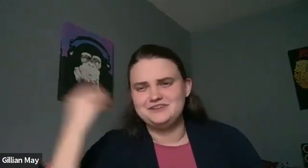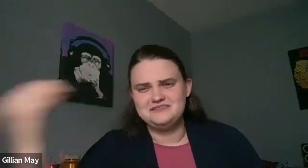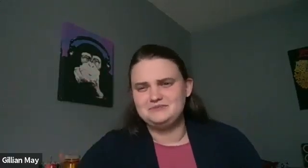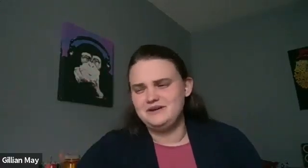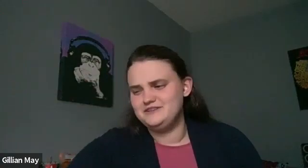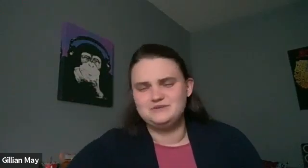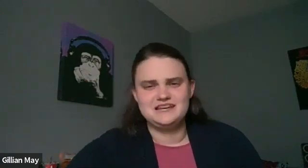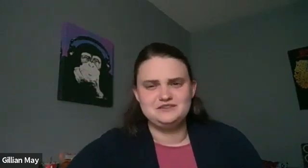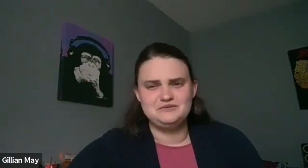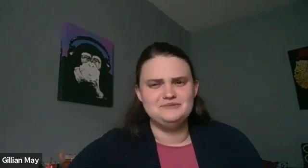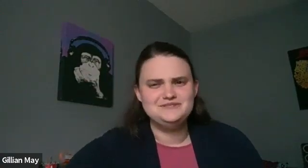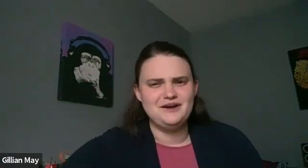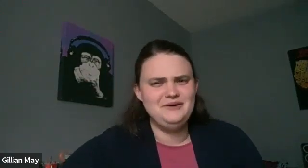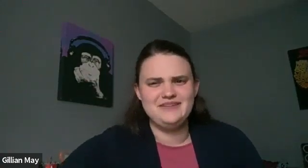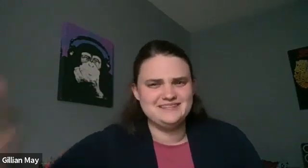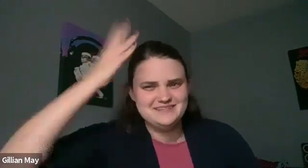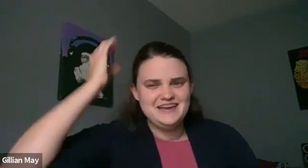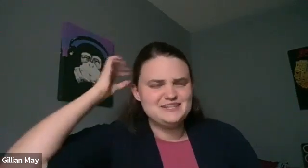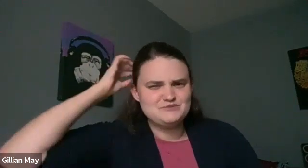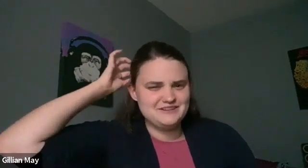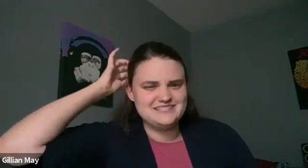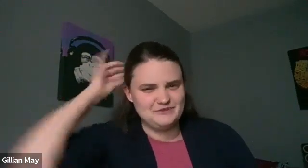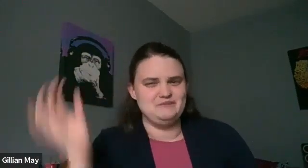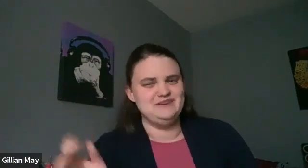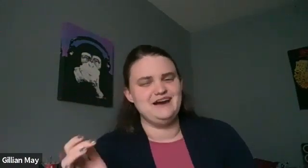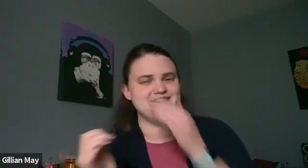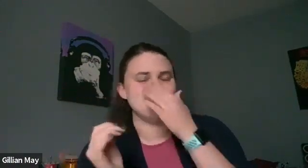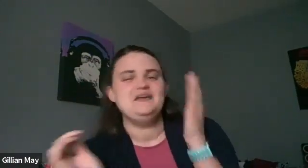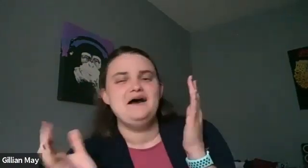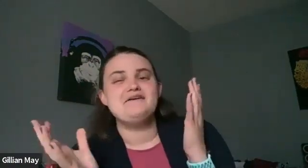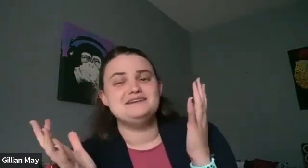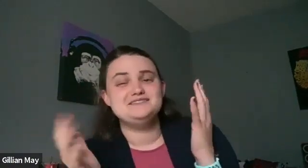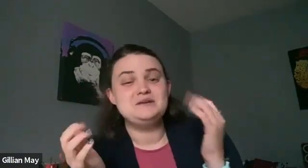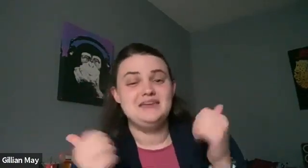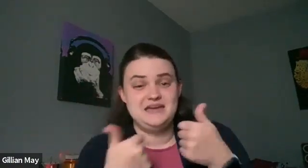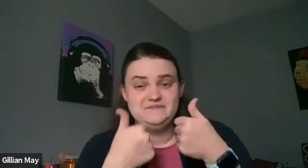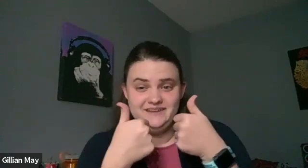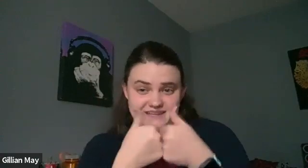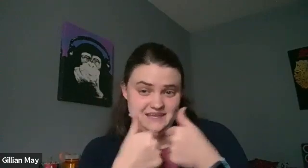these ones I don't know. So it's really going to stick with me, you guys. All right, so game.